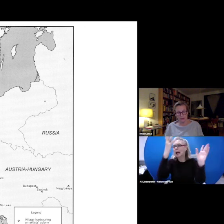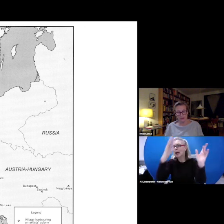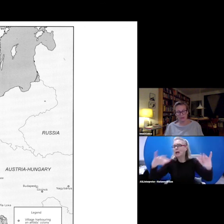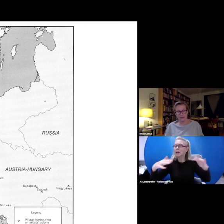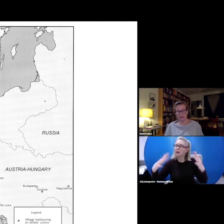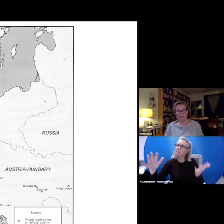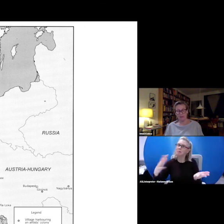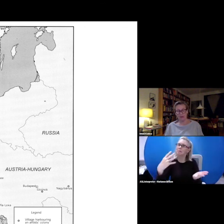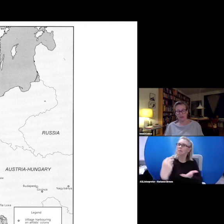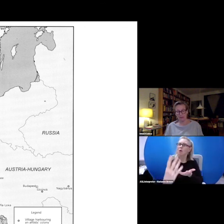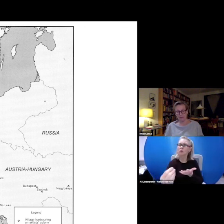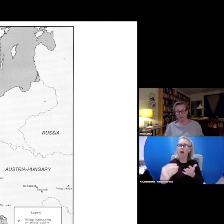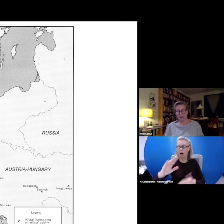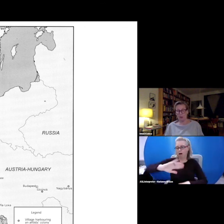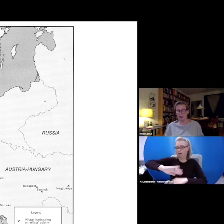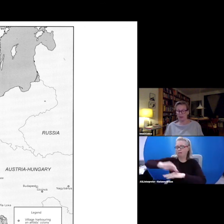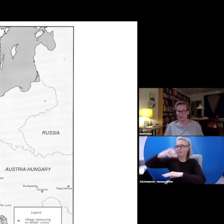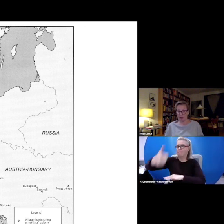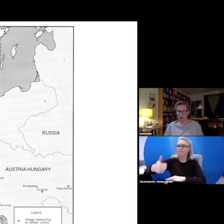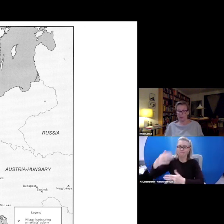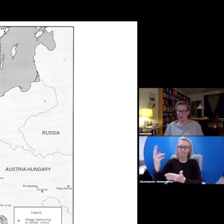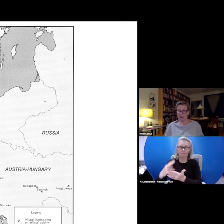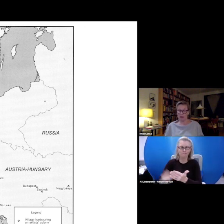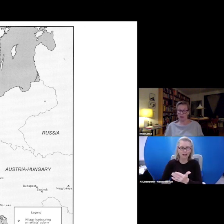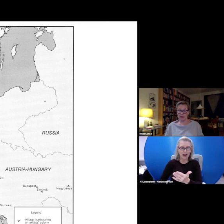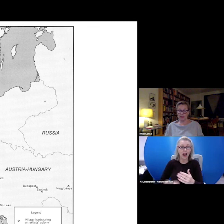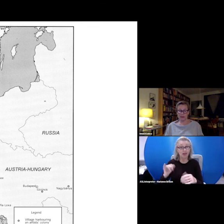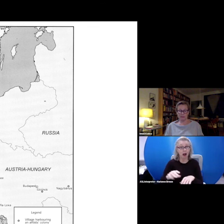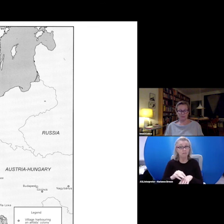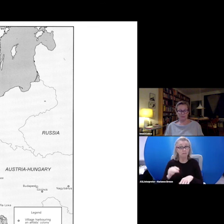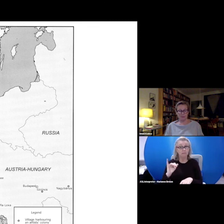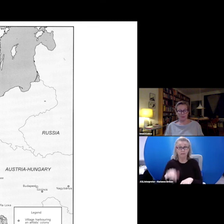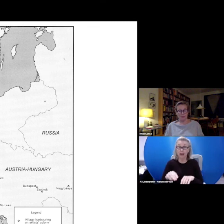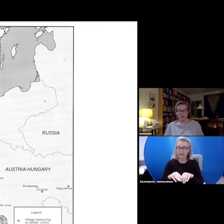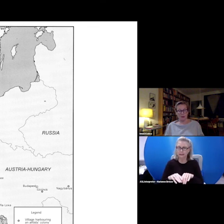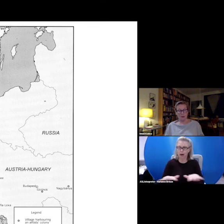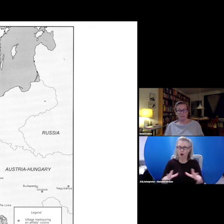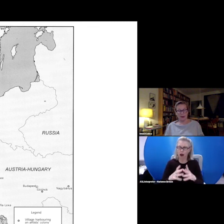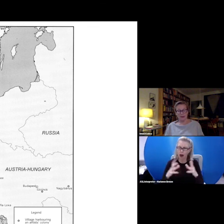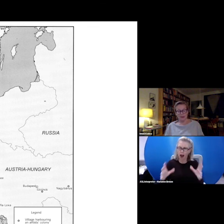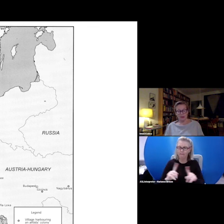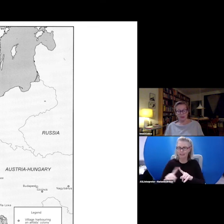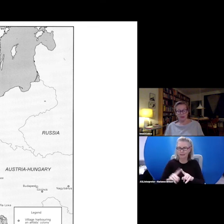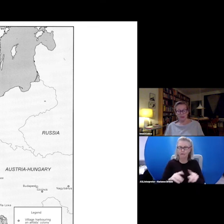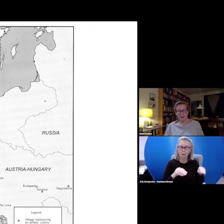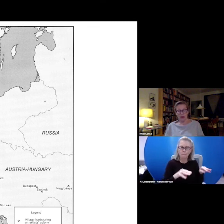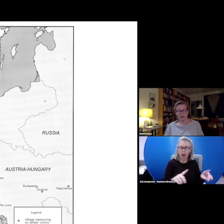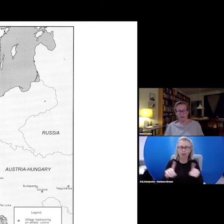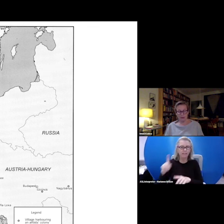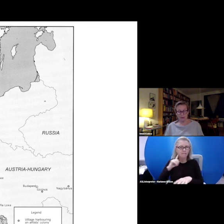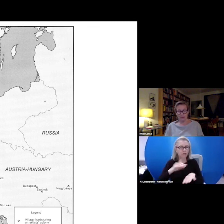which preceded Impressionism, were developed in the colonies. In paintings, a